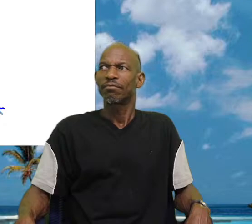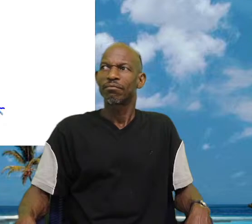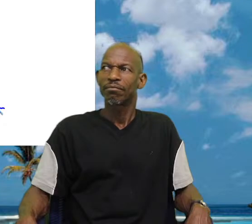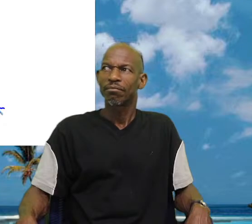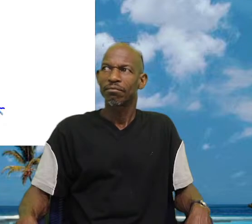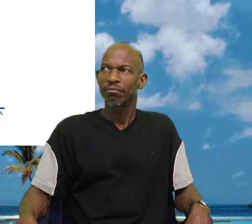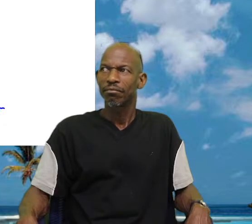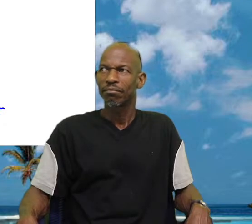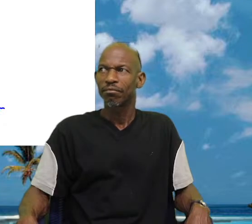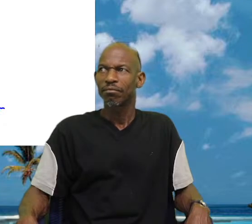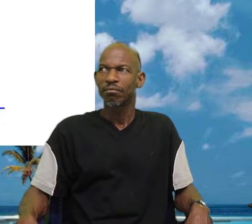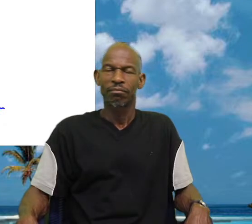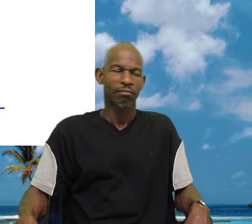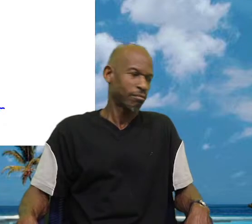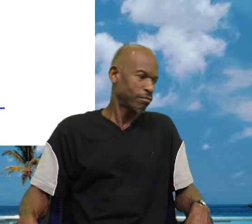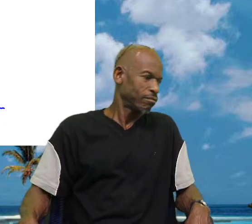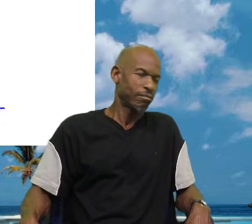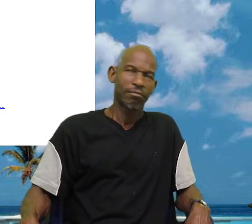So,